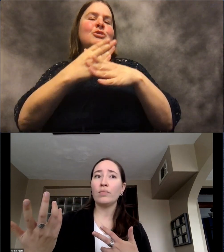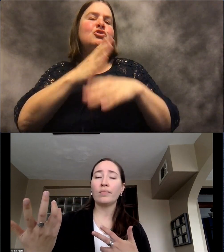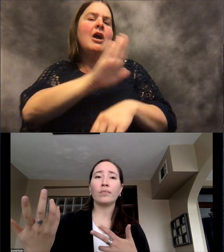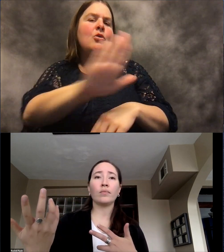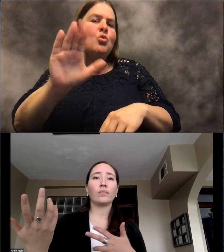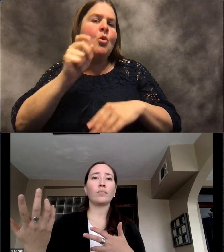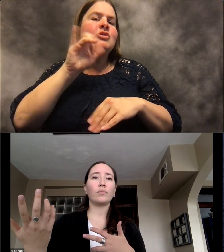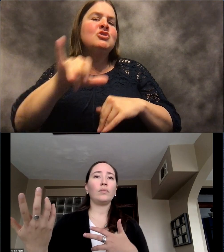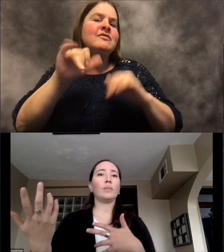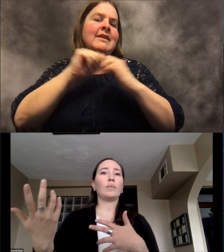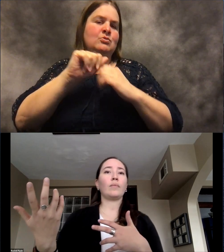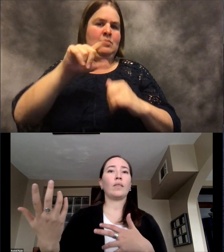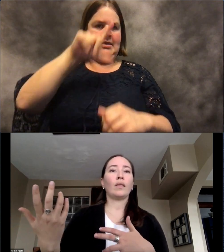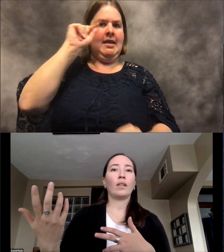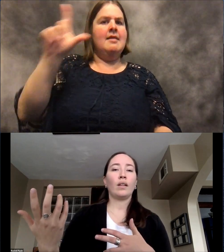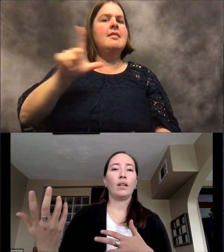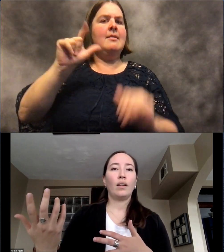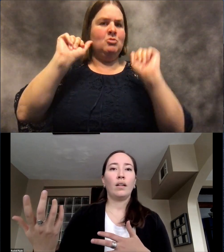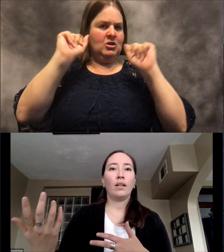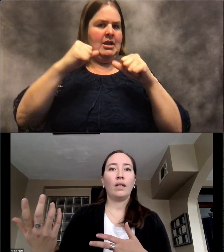surveys to.